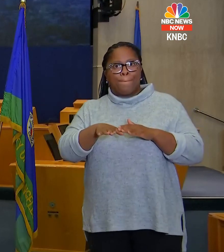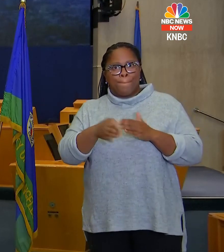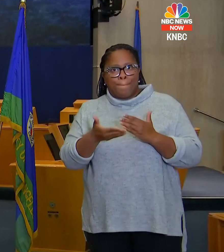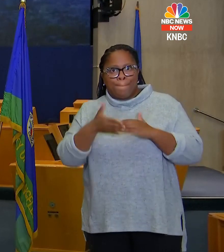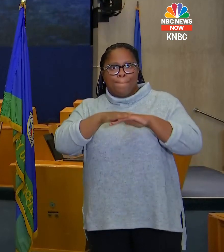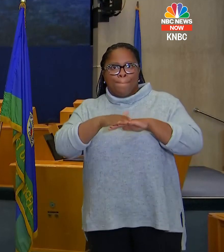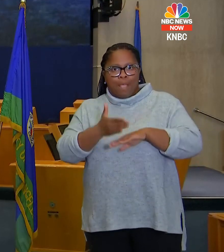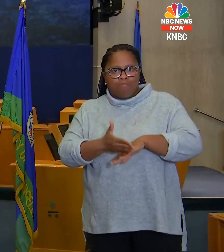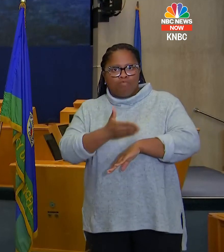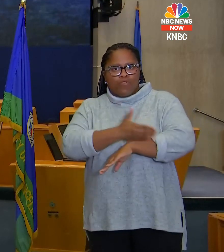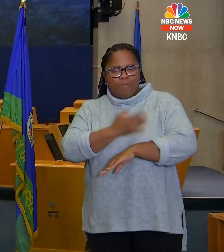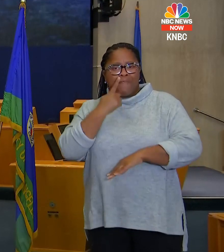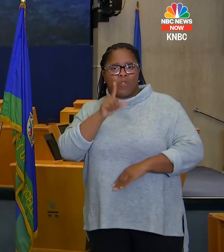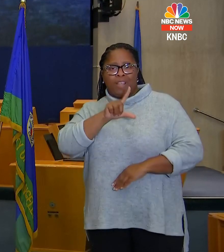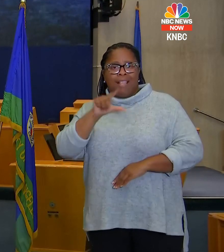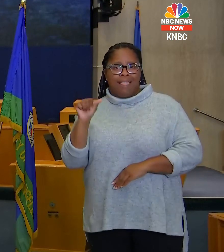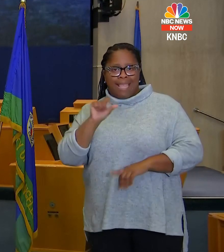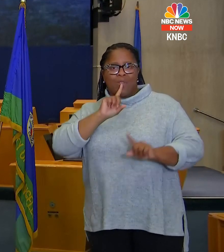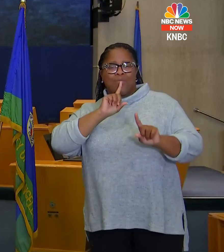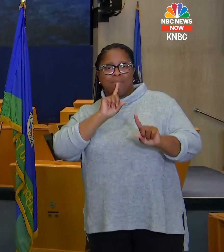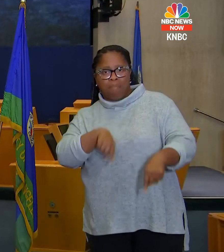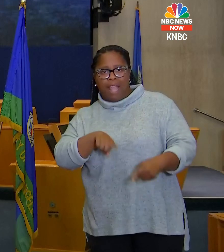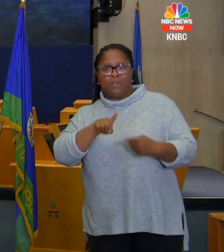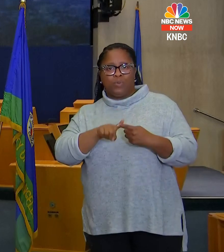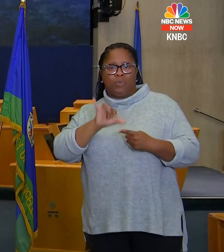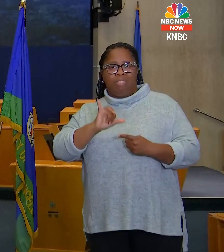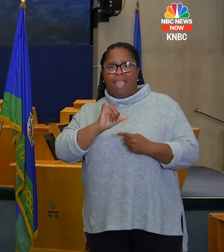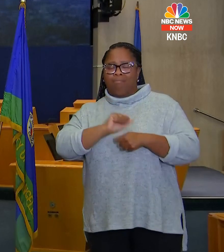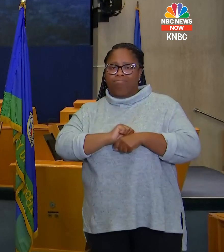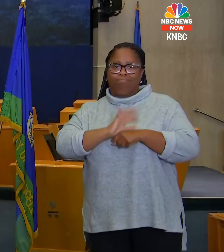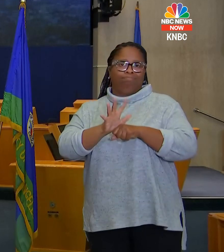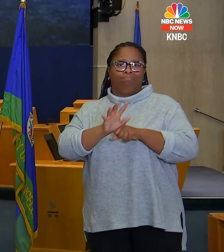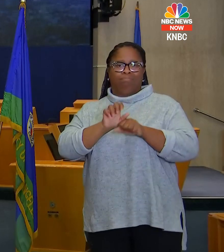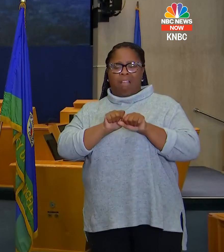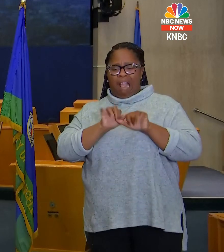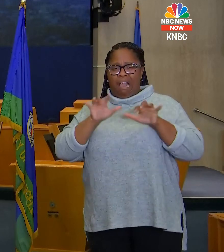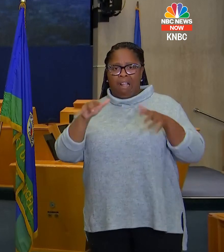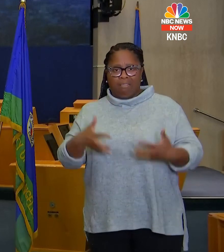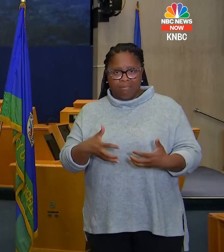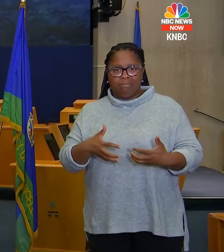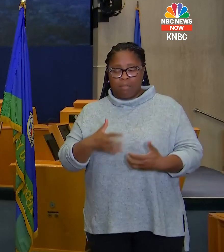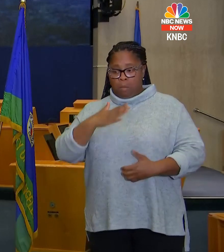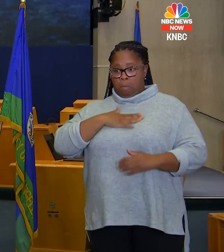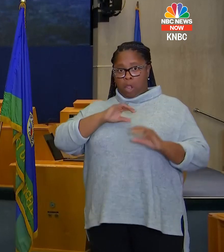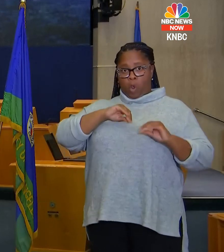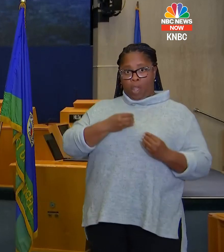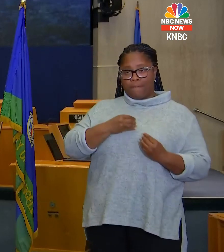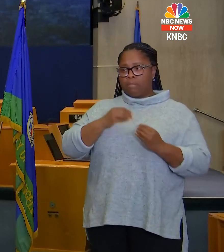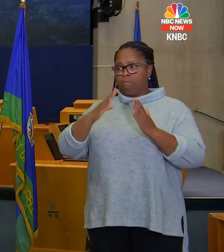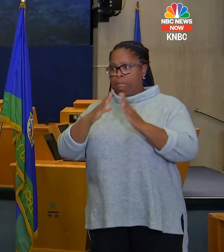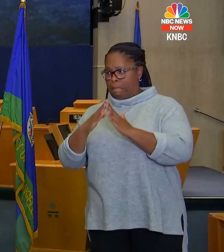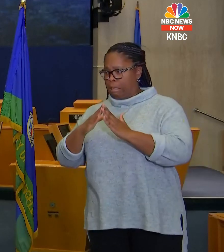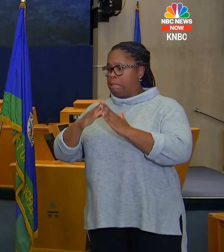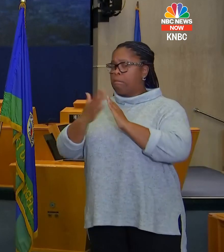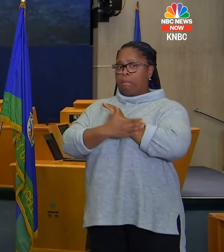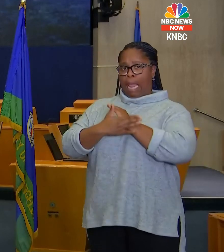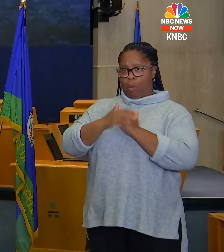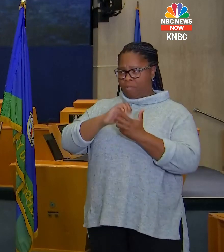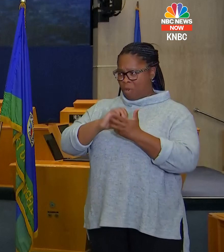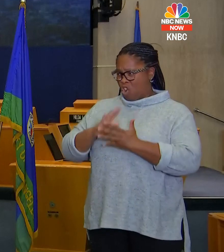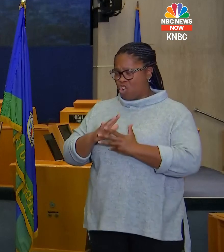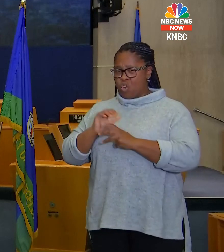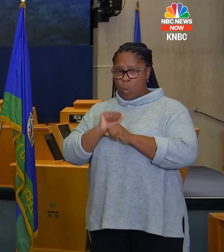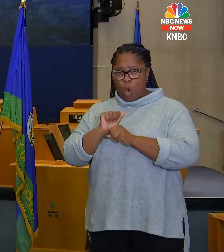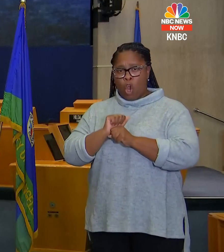Los Angeles response to the coronavirus pandemic. My office and our city and county partners have been working round